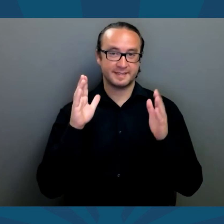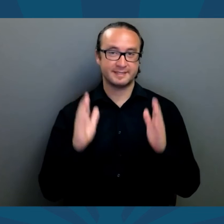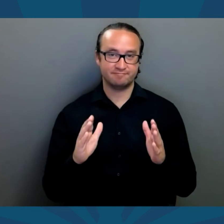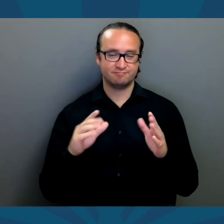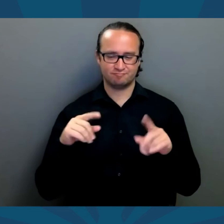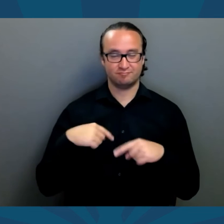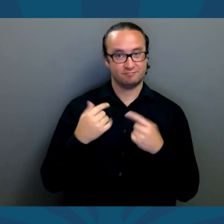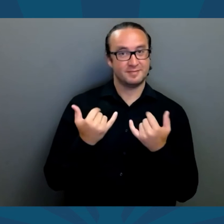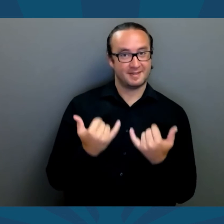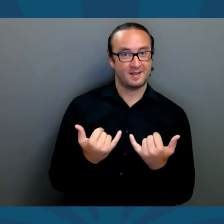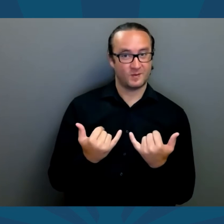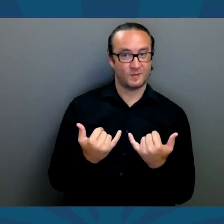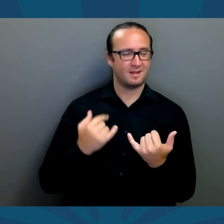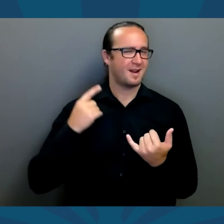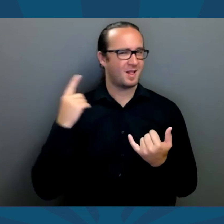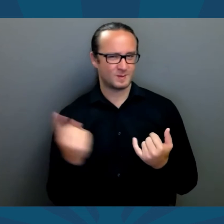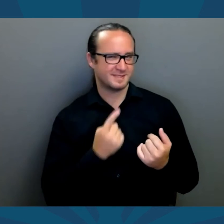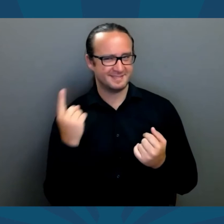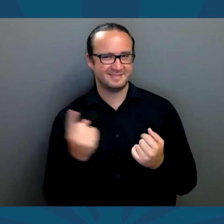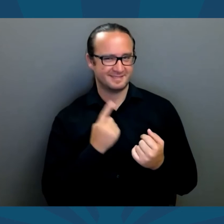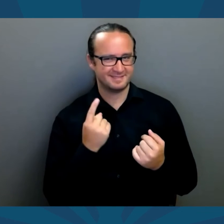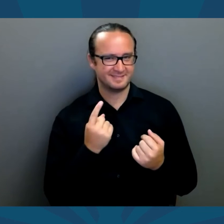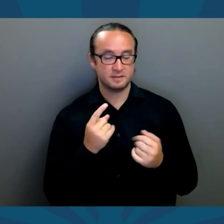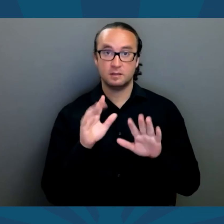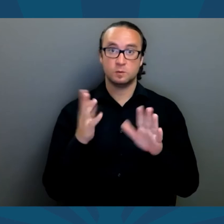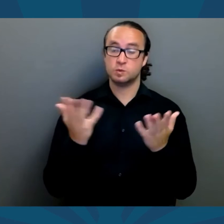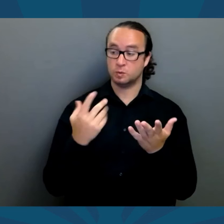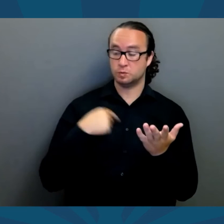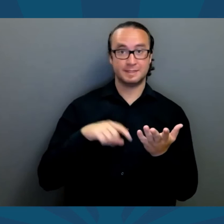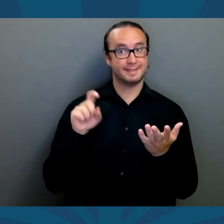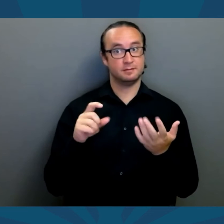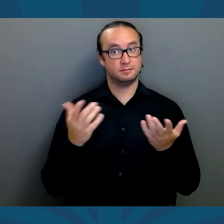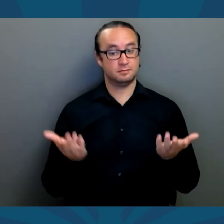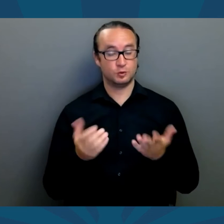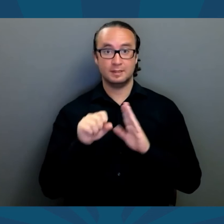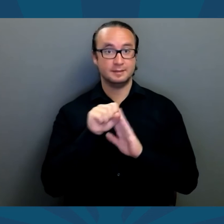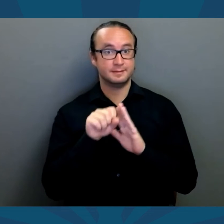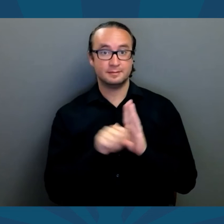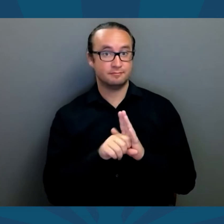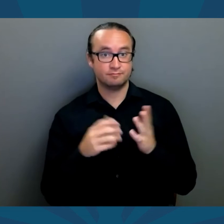I am a conservative Republican for now and for always.